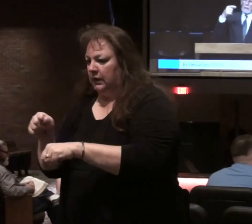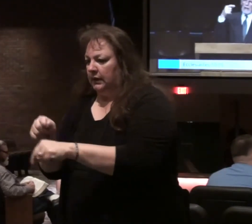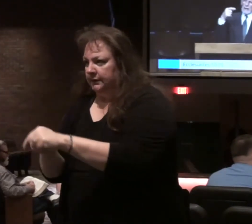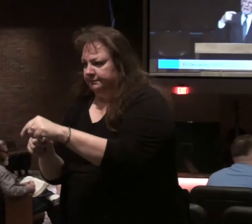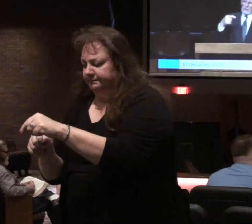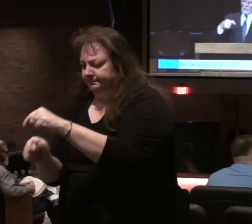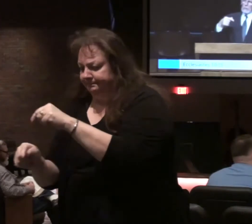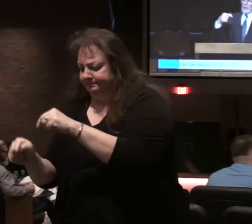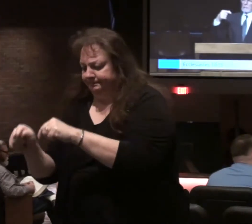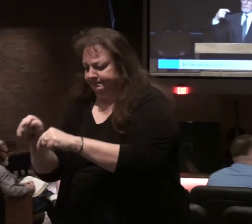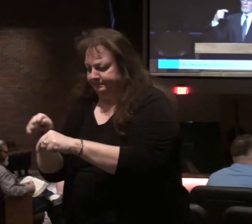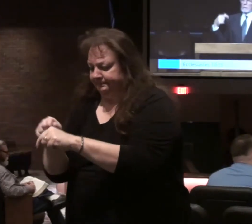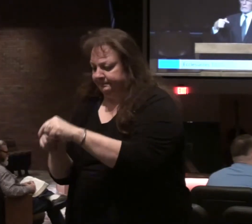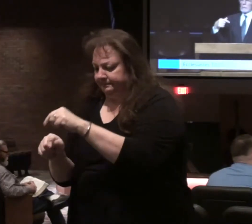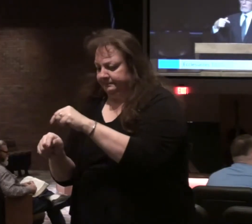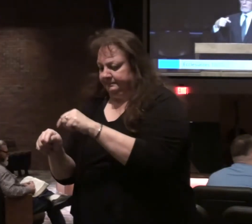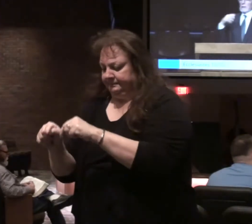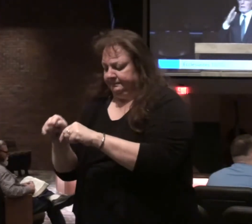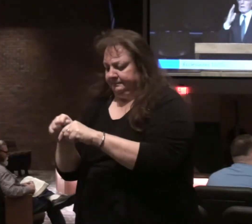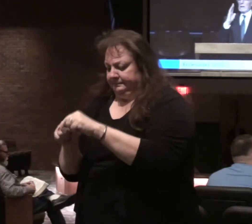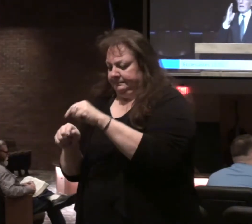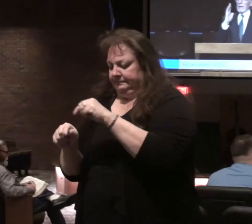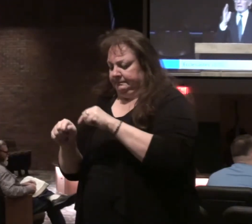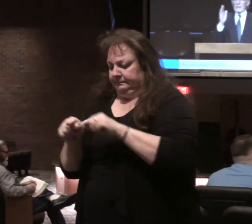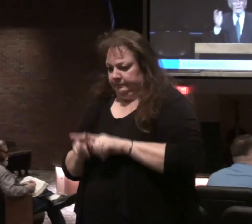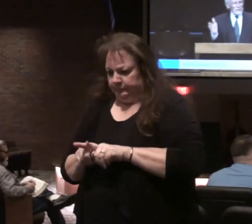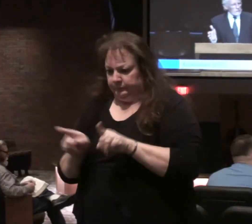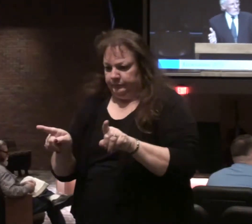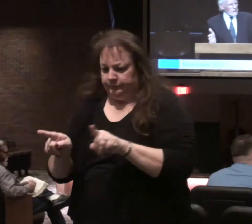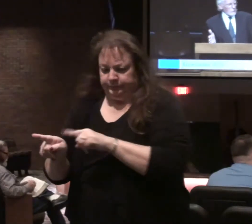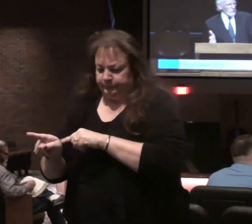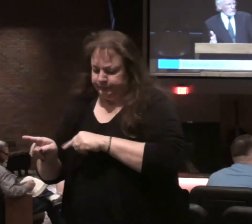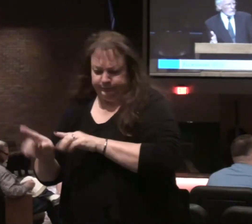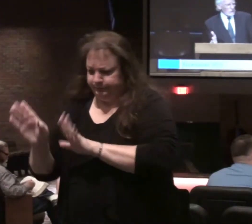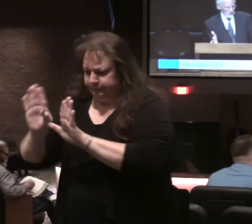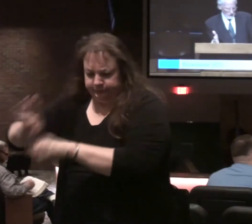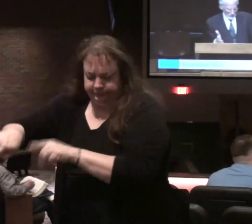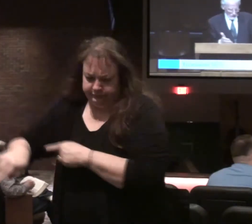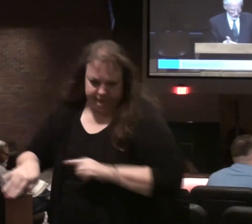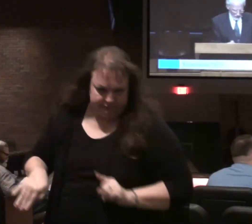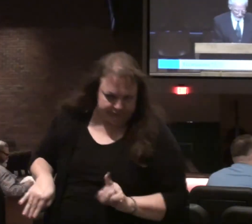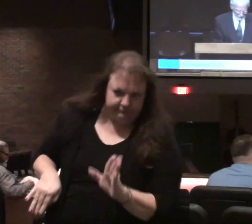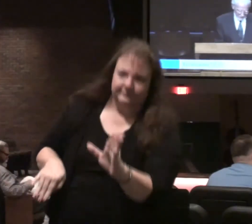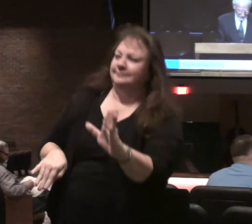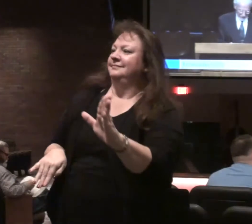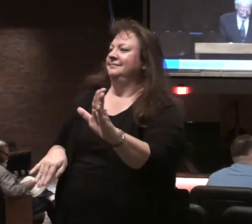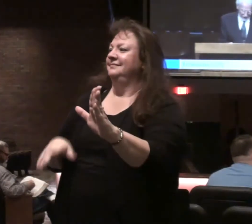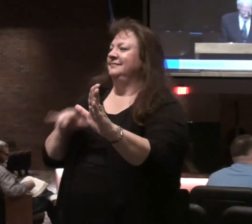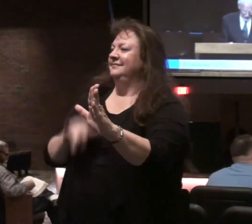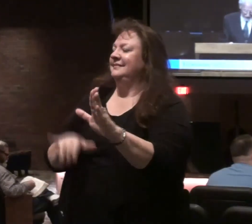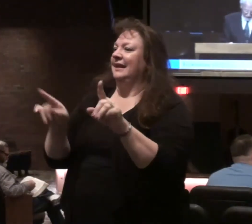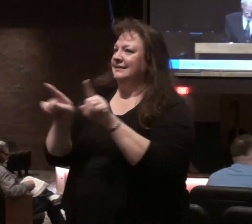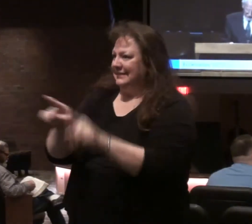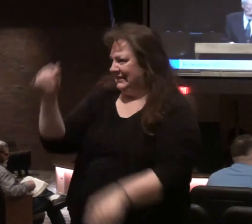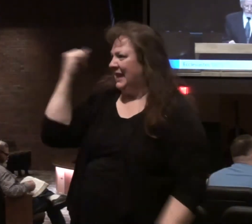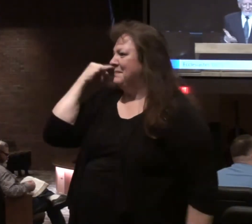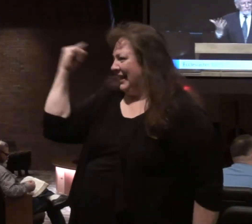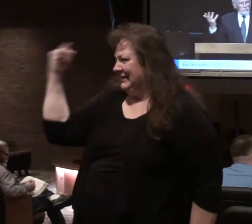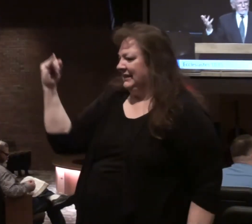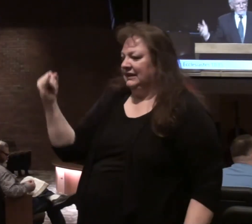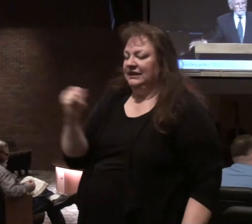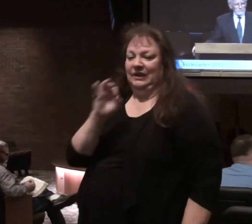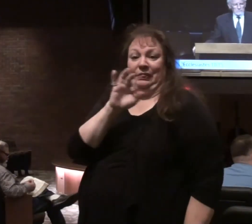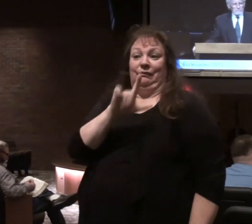way back to that fork in the road again, and then get on the right road. That's the same idea.